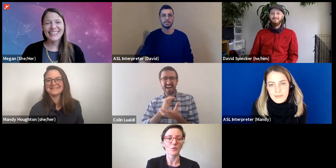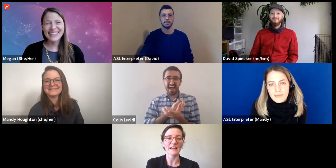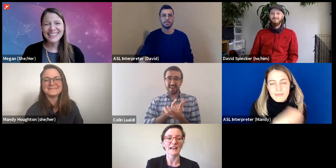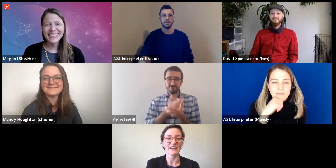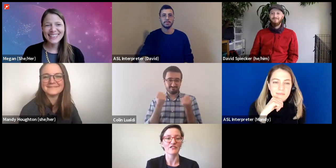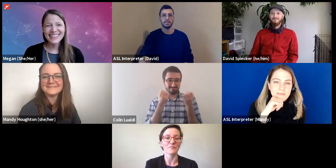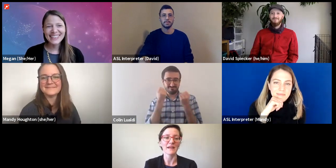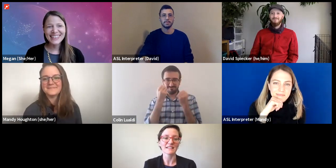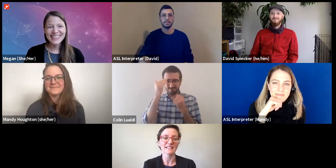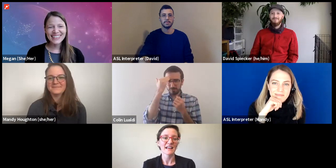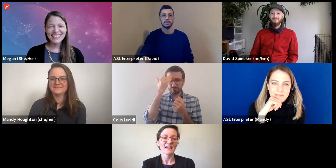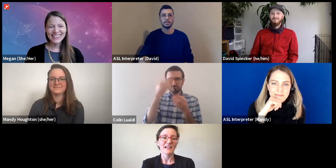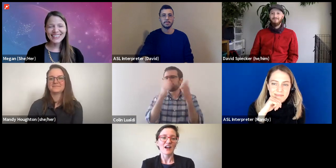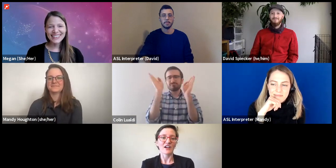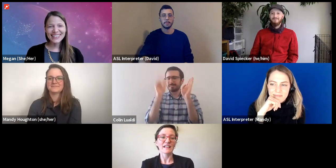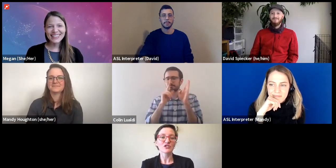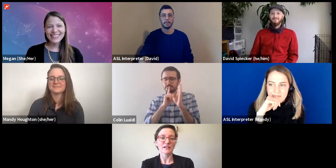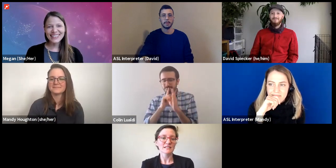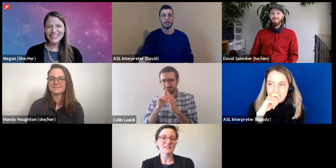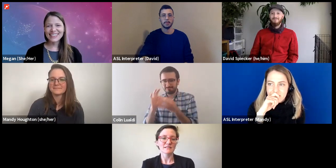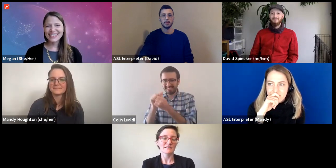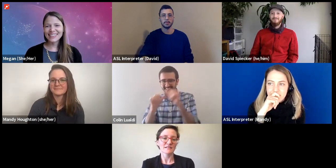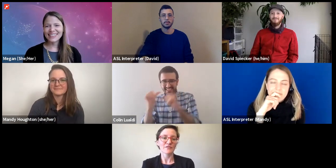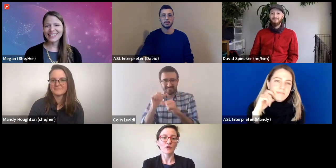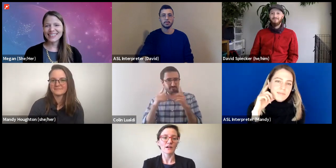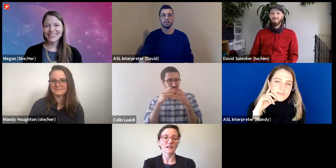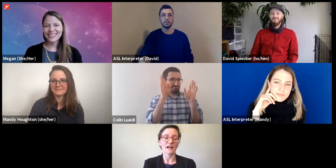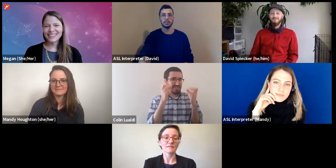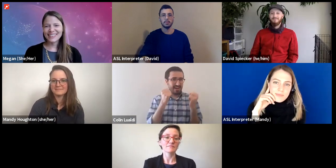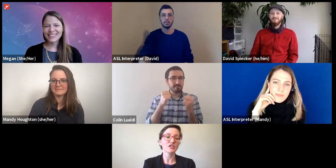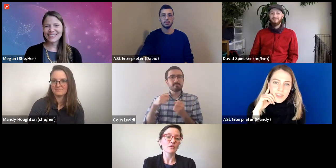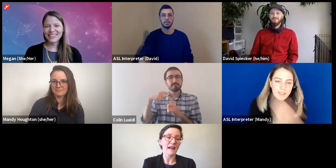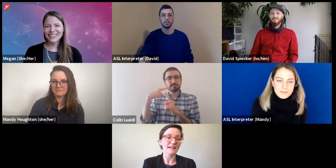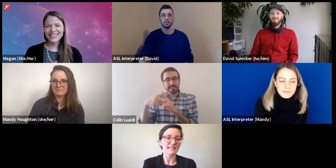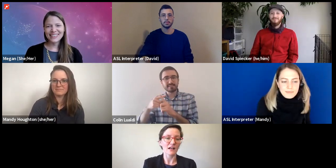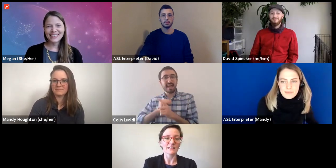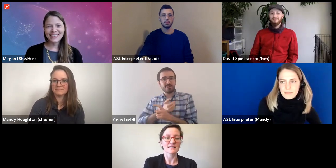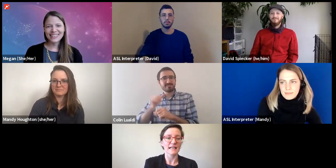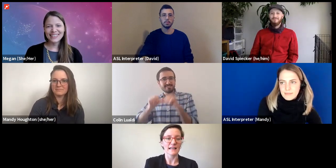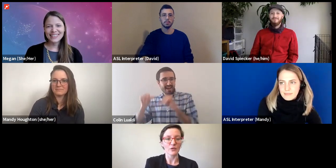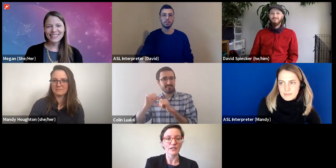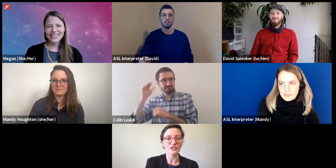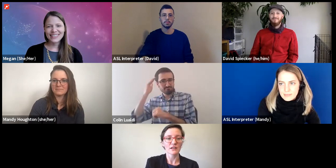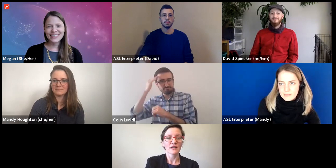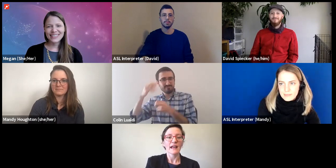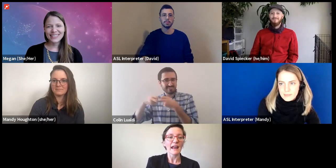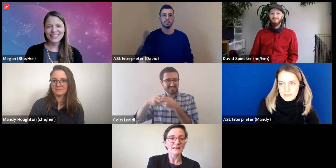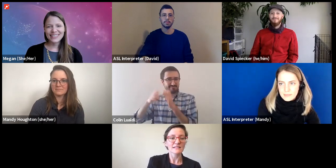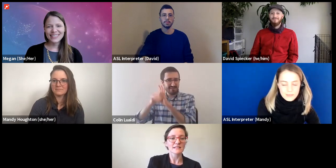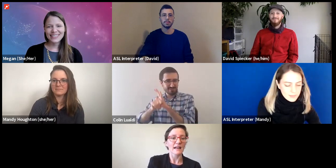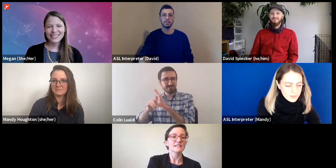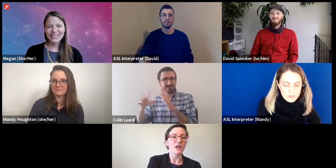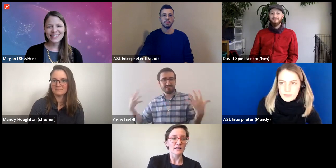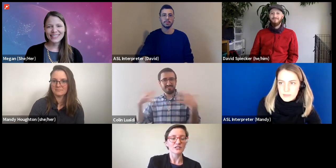work, where we can kind of mix our interests for, ASL and sign language